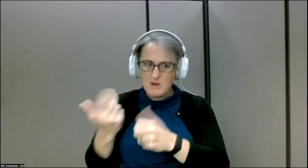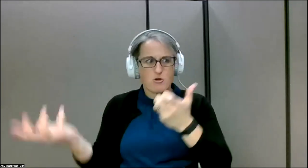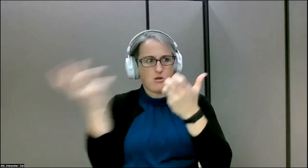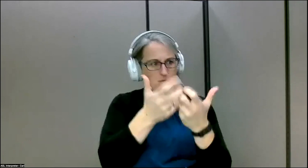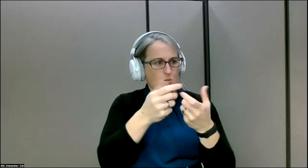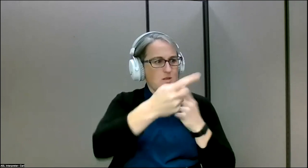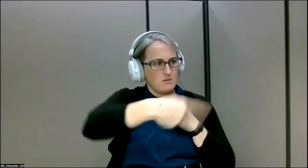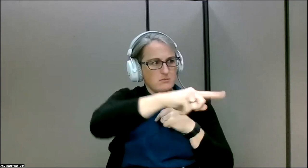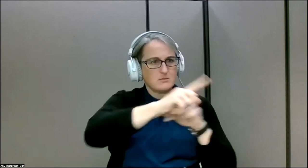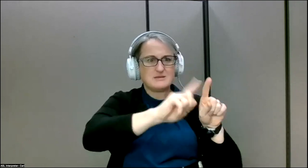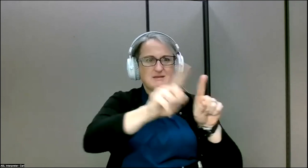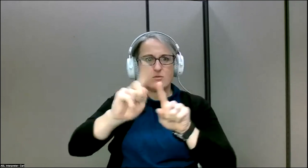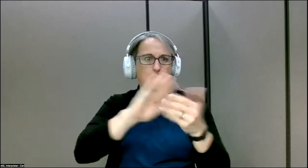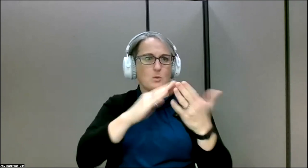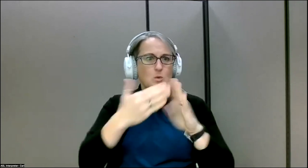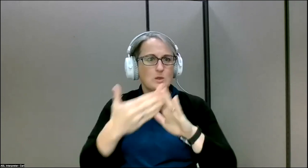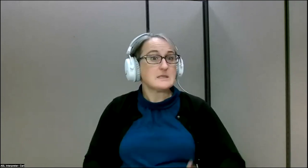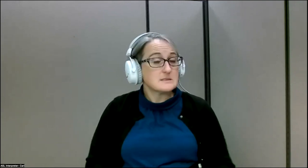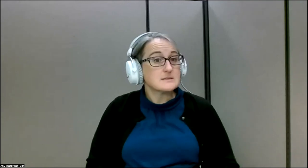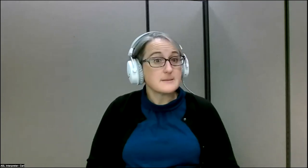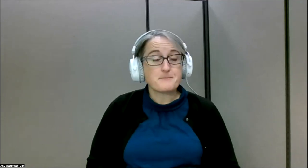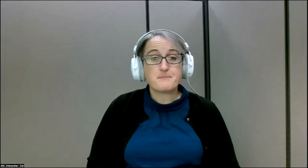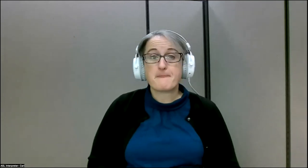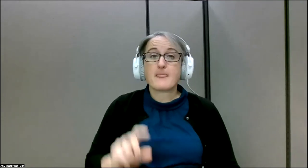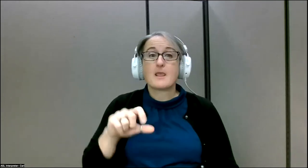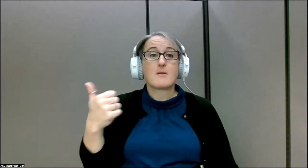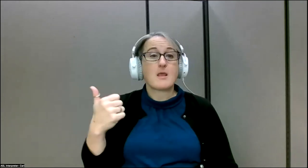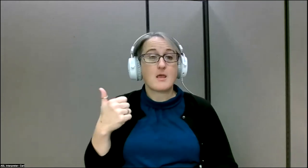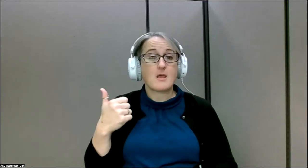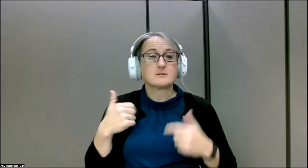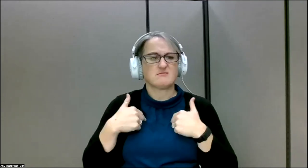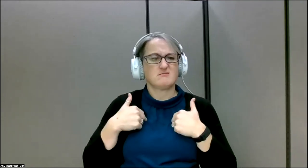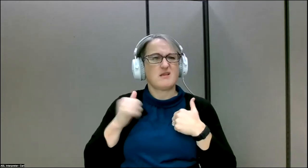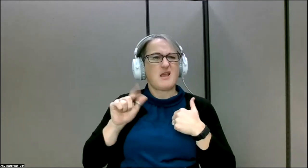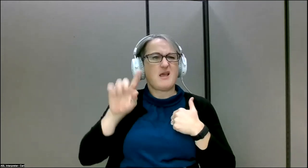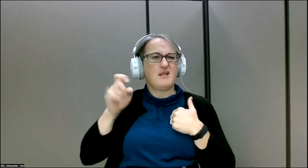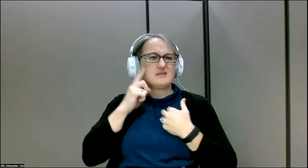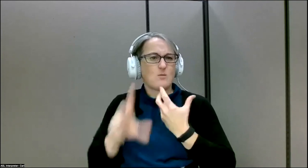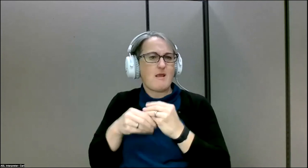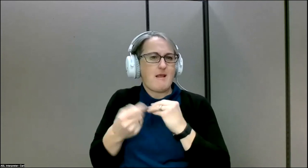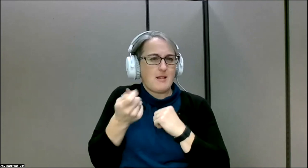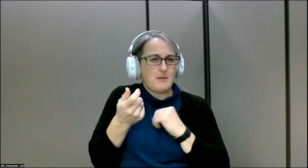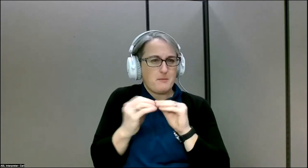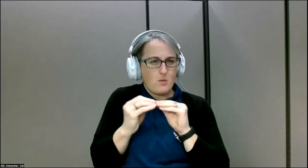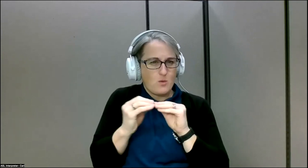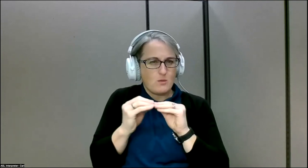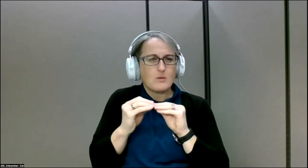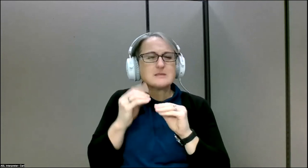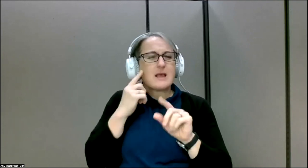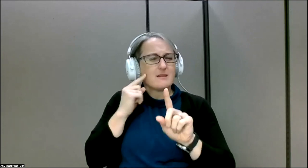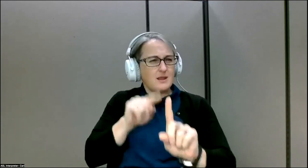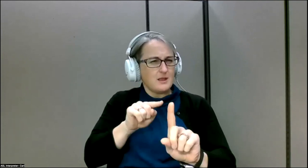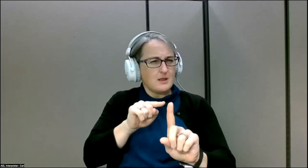Thank you. And Anyone else? I'd like to add kind of a little bit more too, because I think the original question was around the